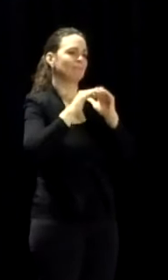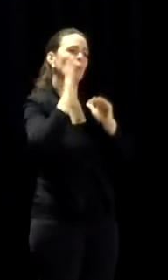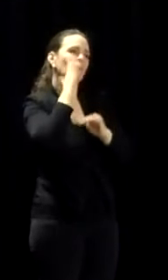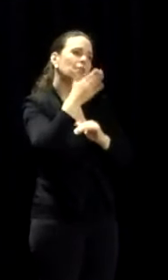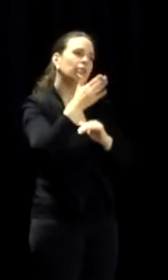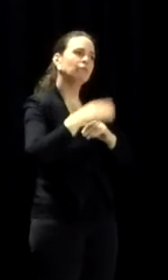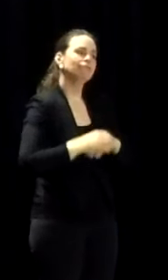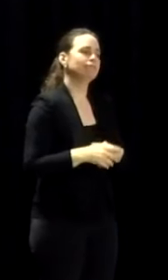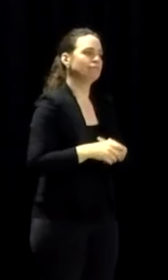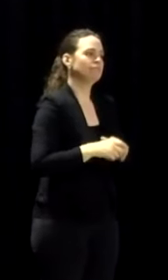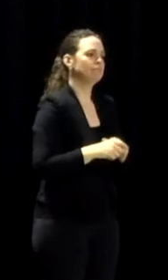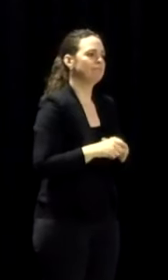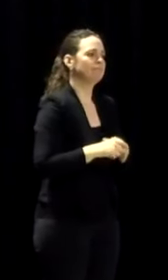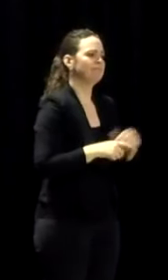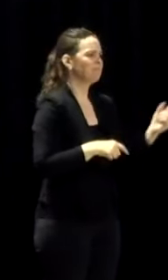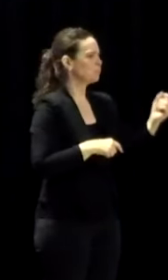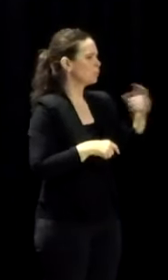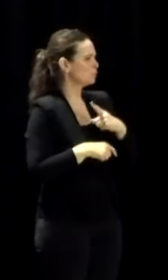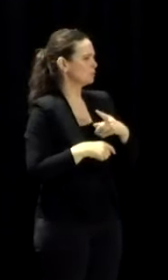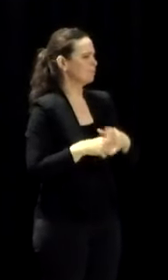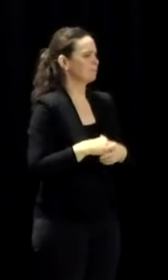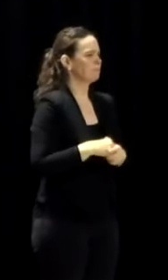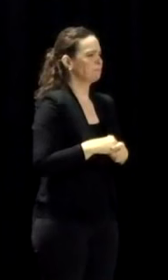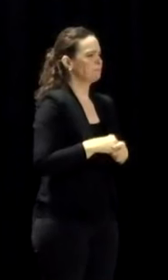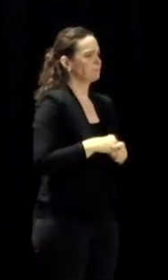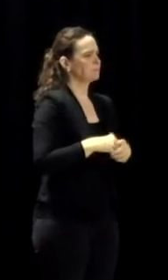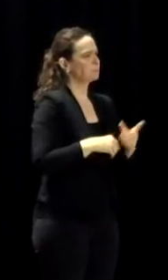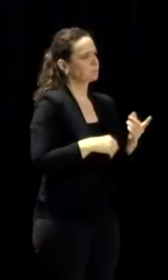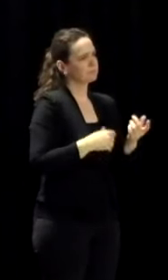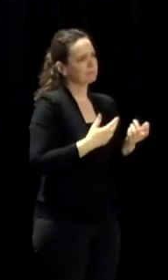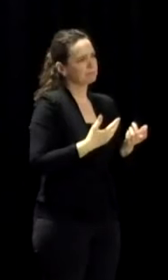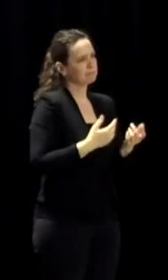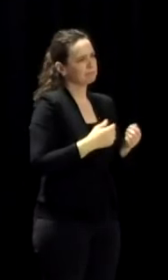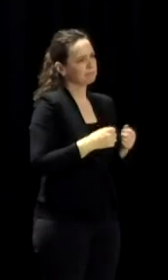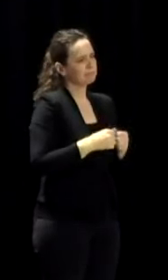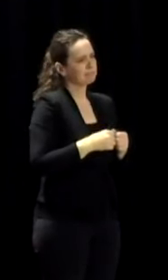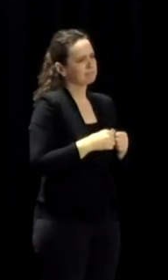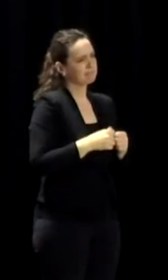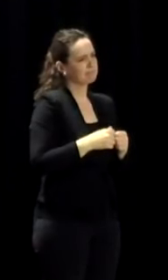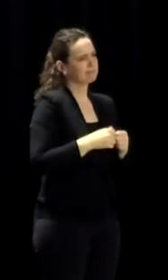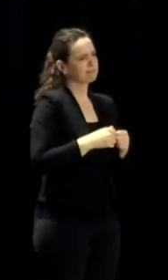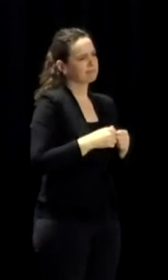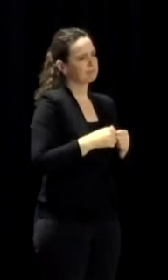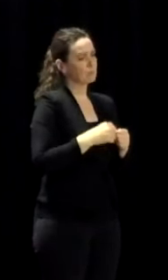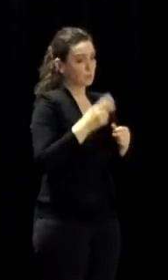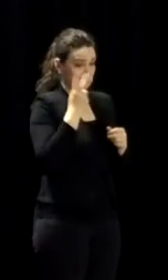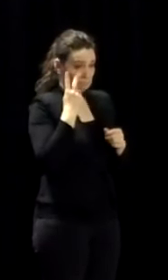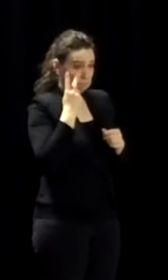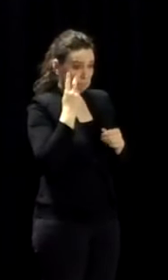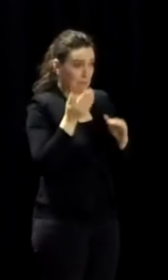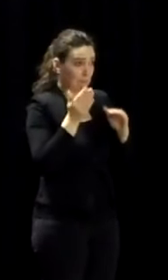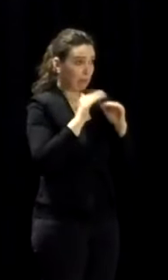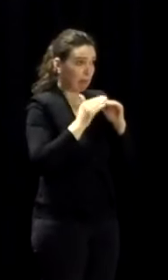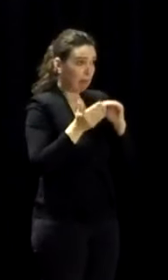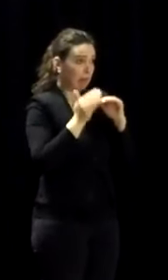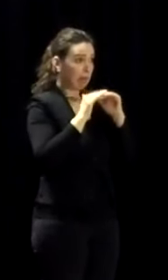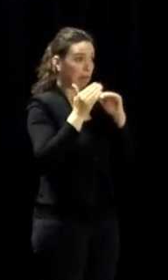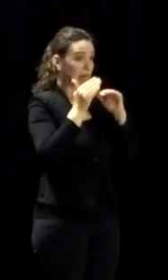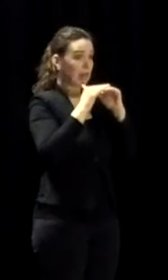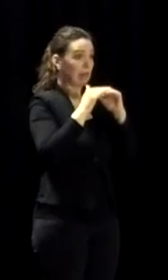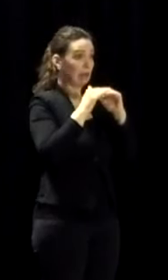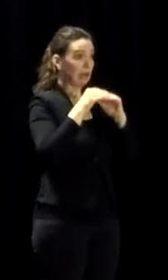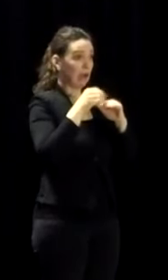The only other general question I'd throw out is the trend, the increase in cases, the increase in hospitalizations. Is there